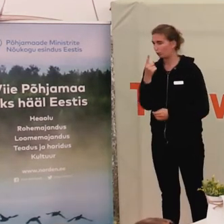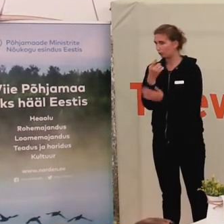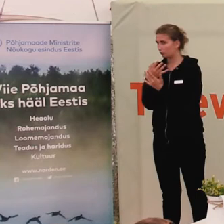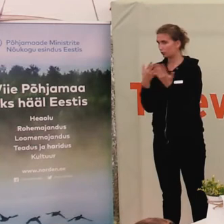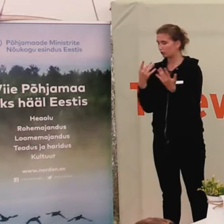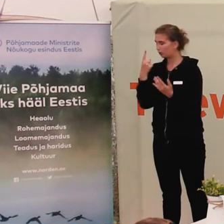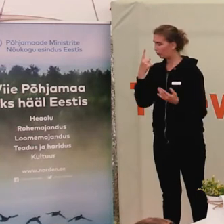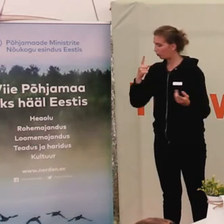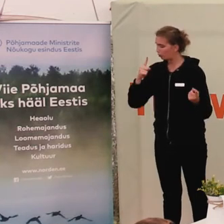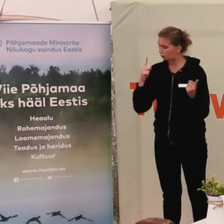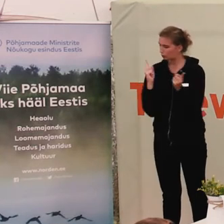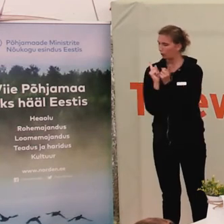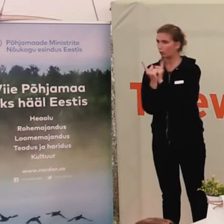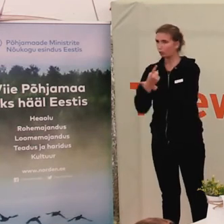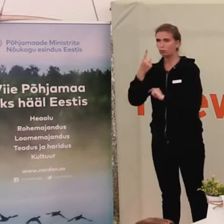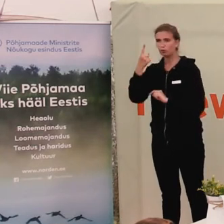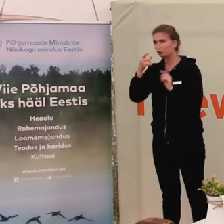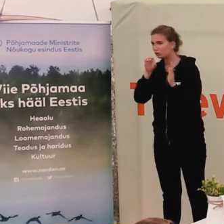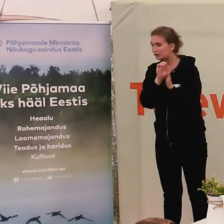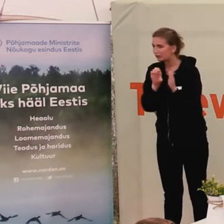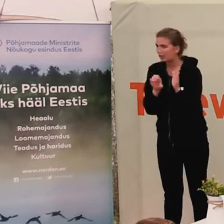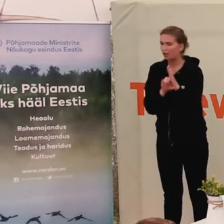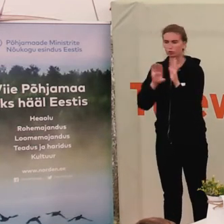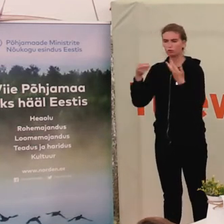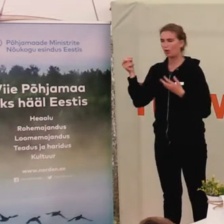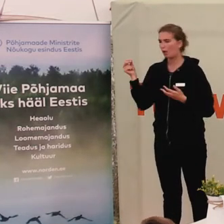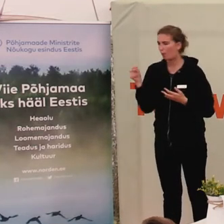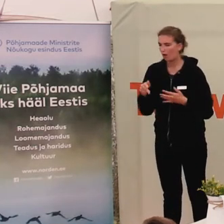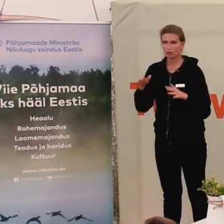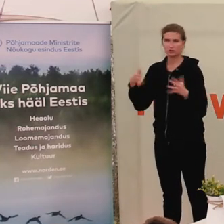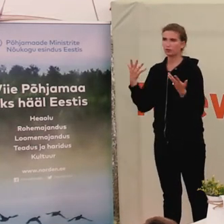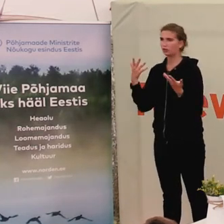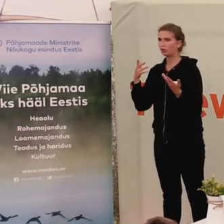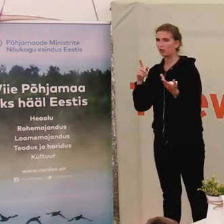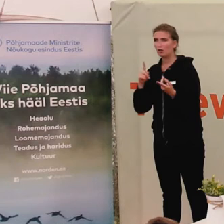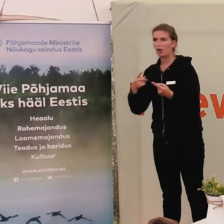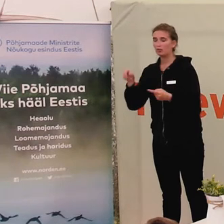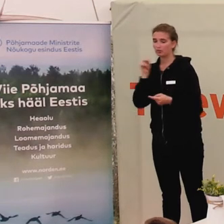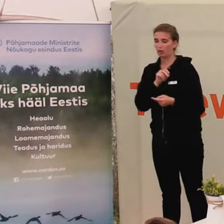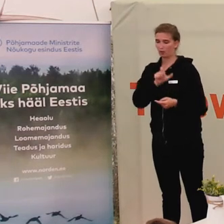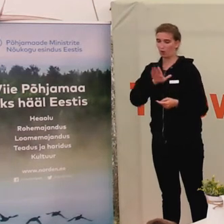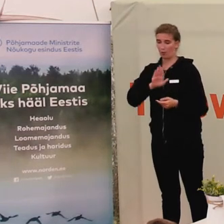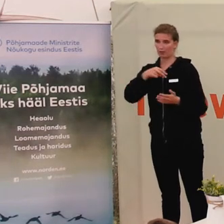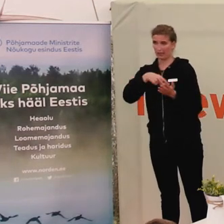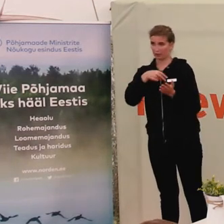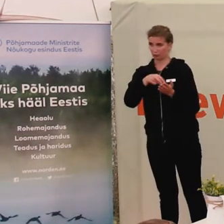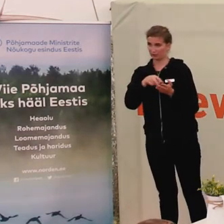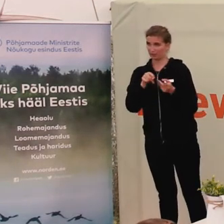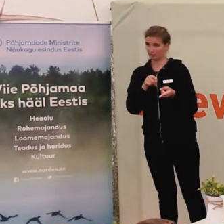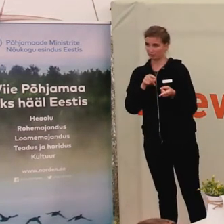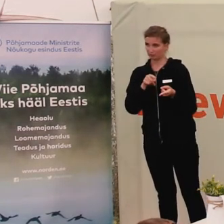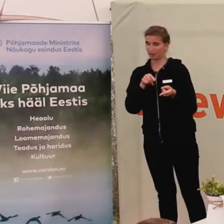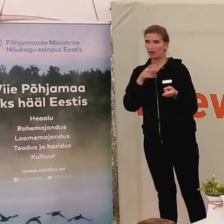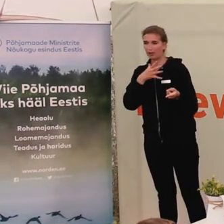one change, the one law or tax or change in consumer behavior that we